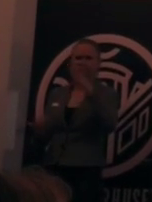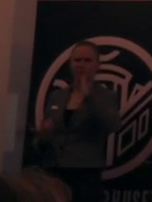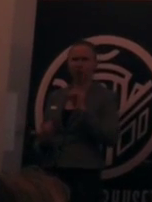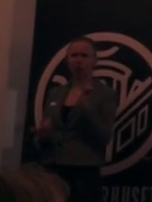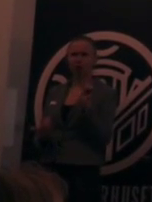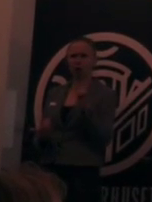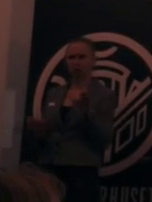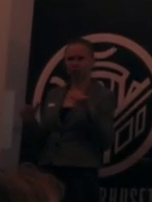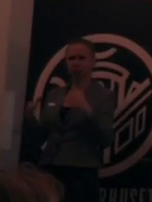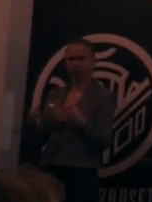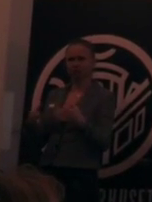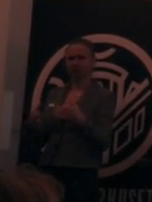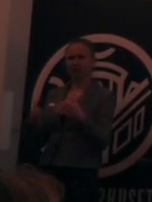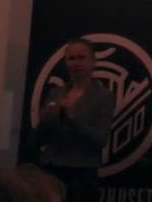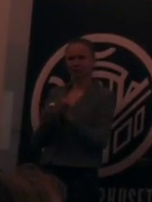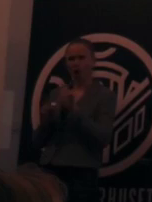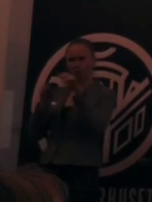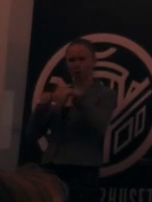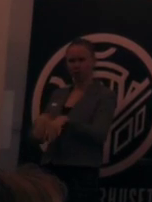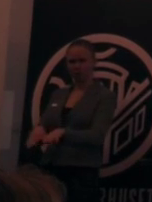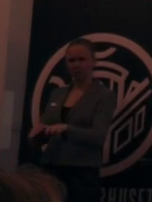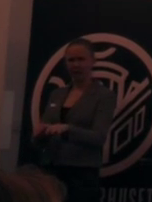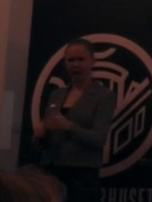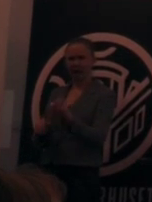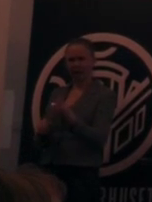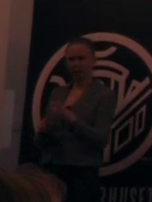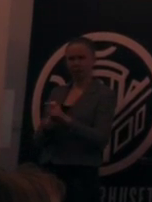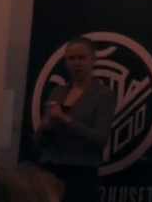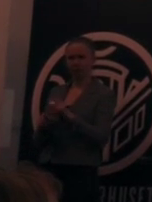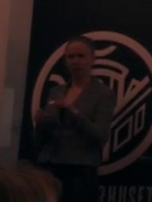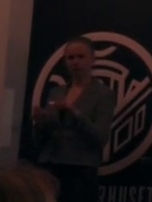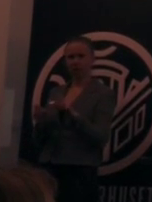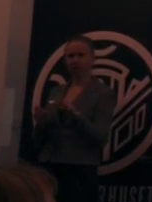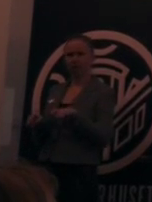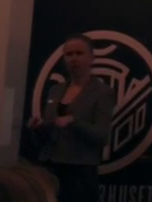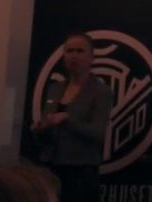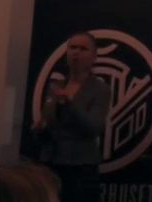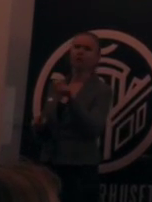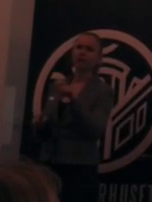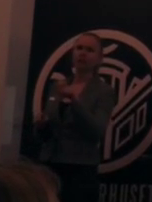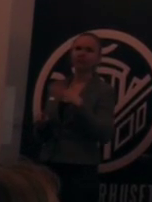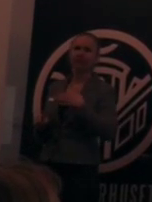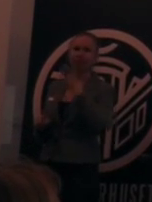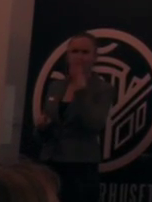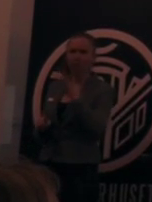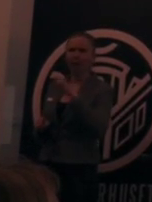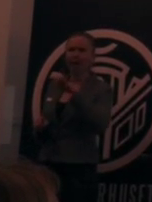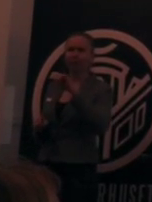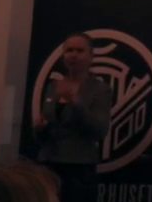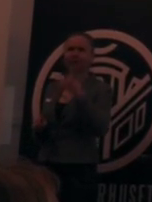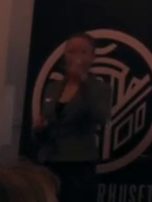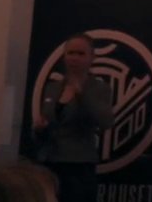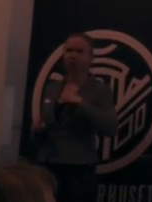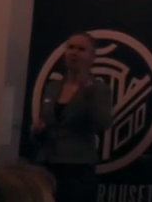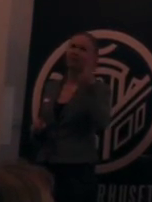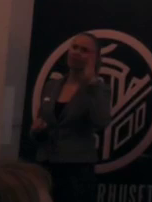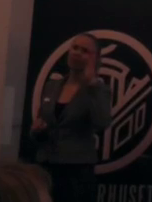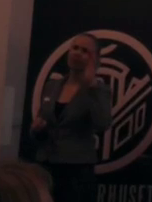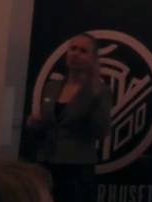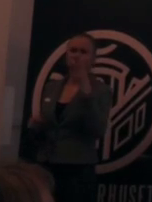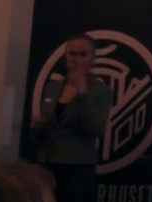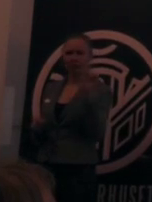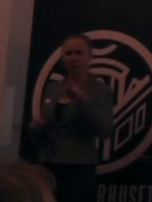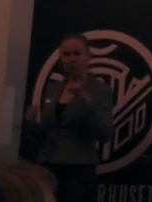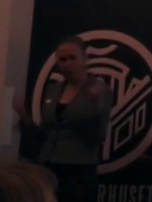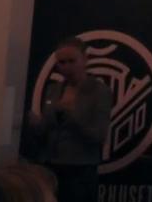for the flood that happened on the Danube. He made sure that people knew that LGBT people were also shoring up the